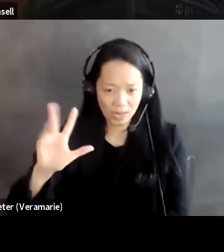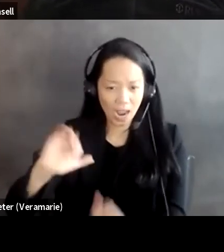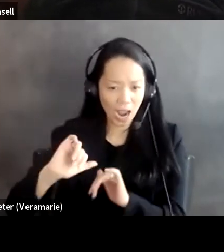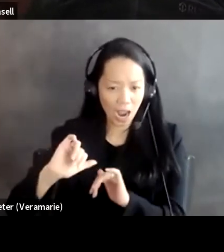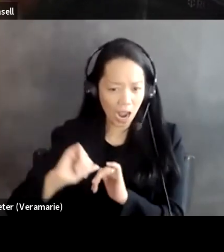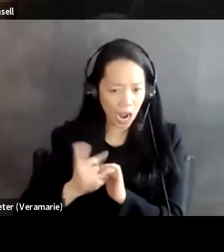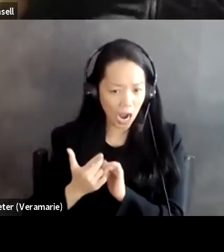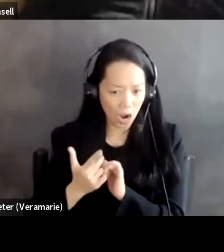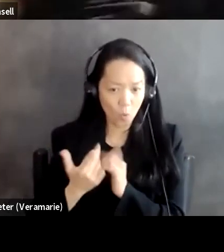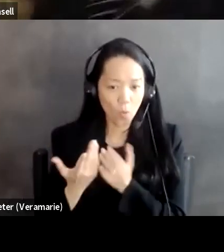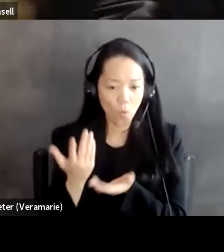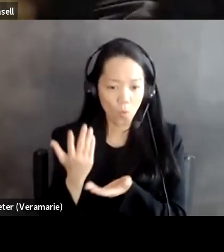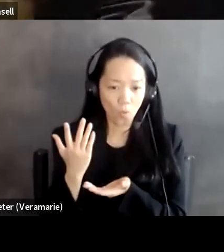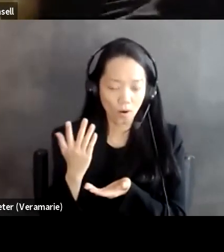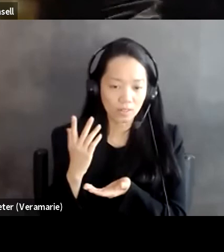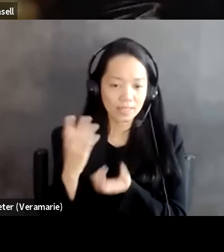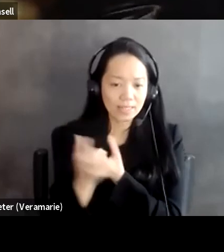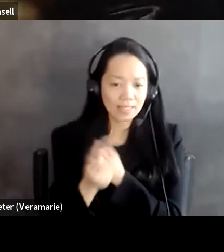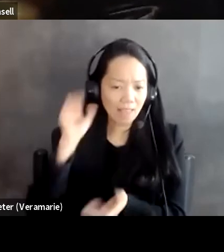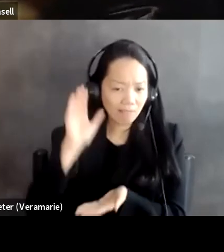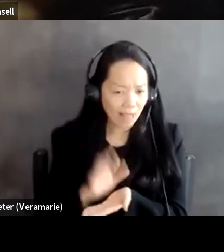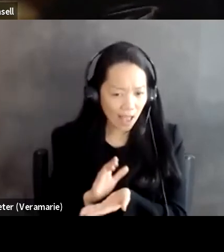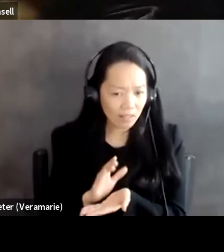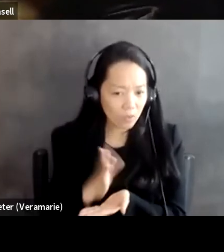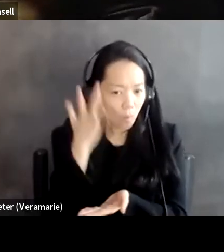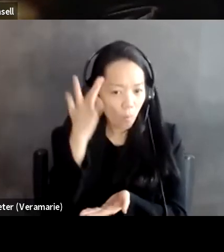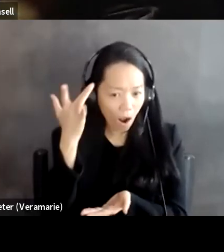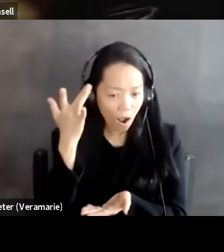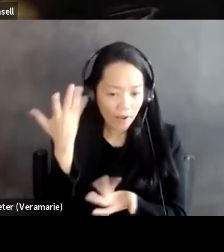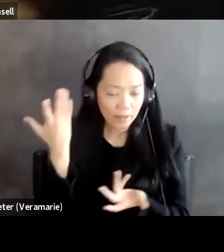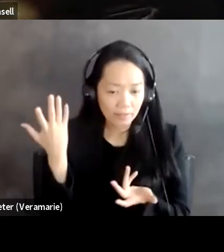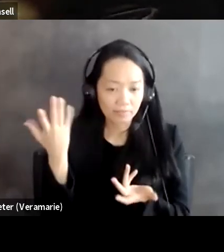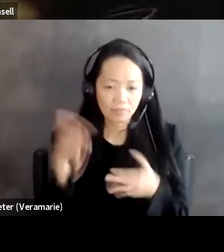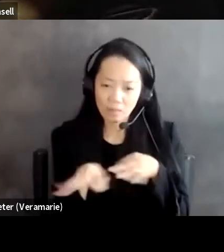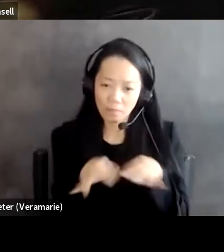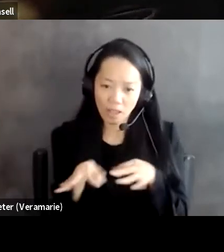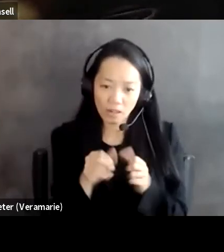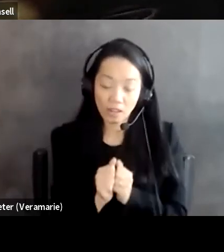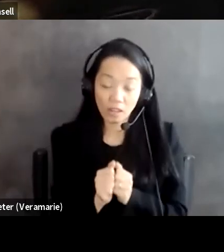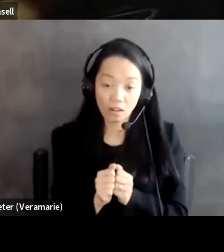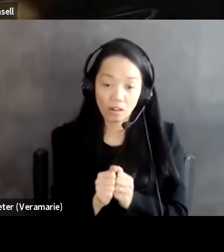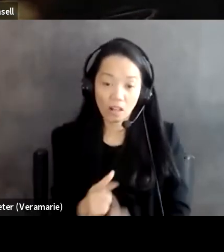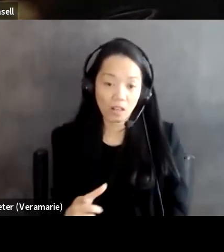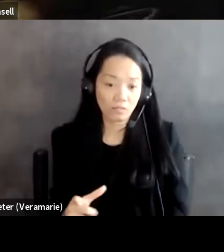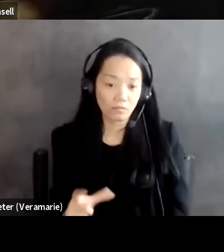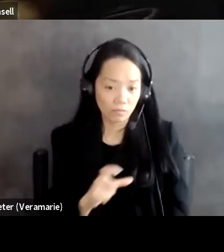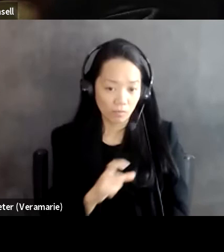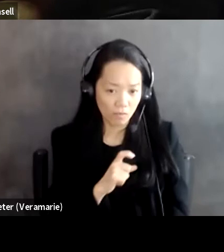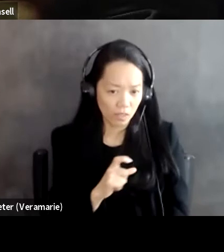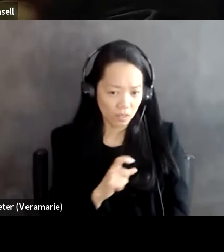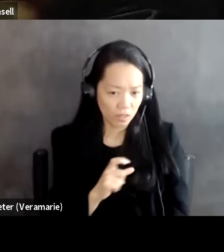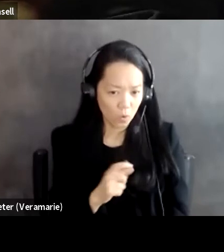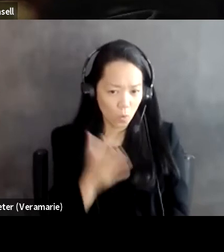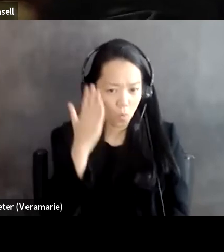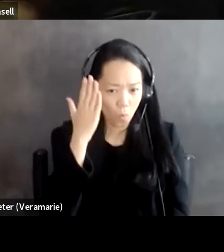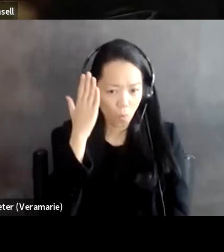less safe, and why do you think law enforcement is so hostile